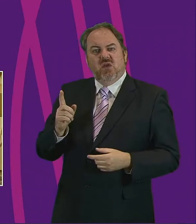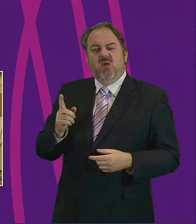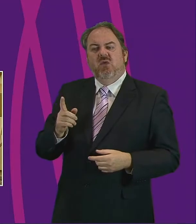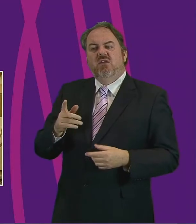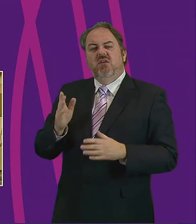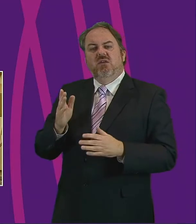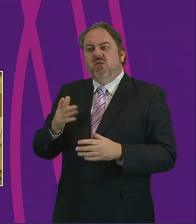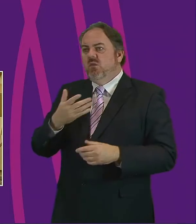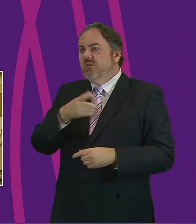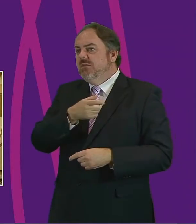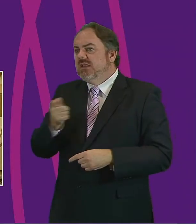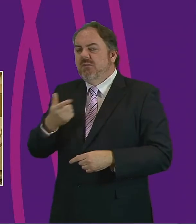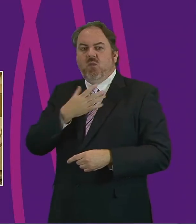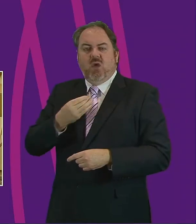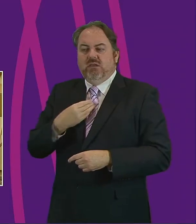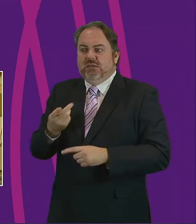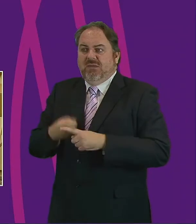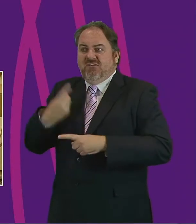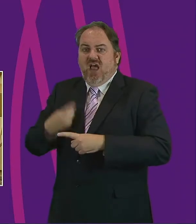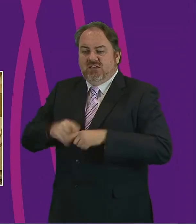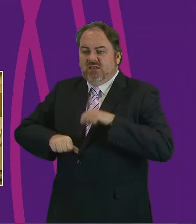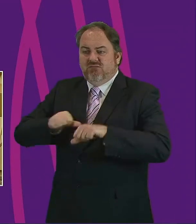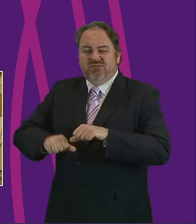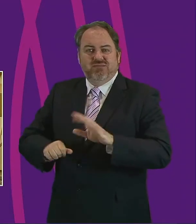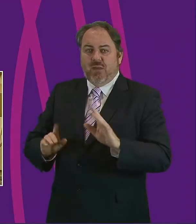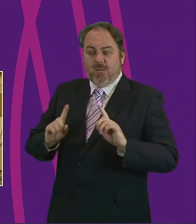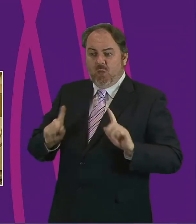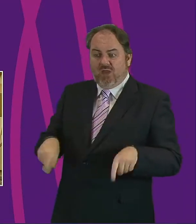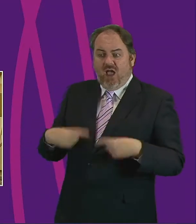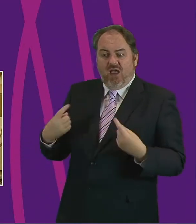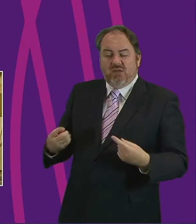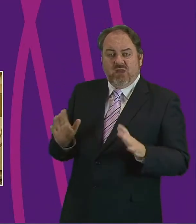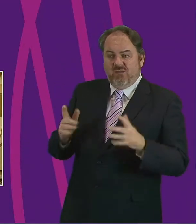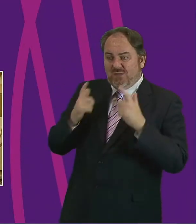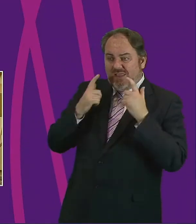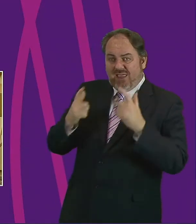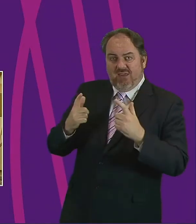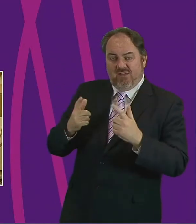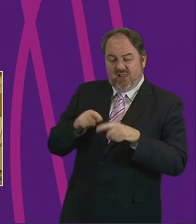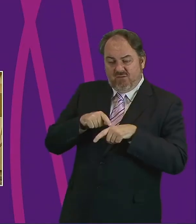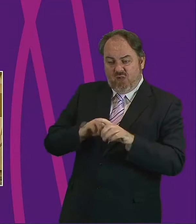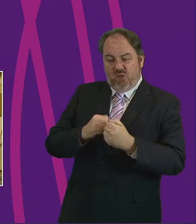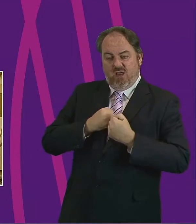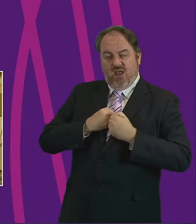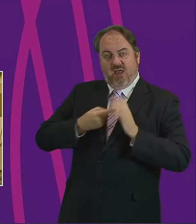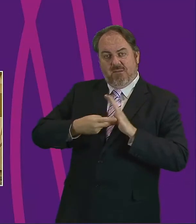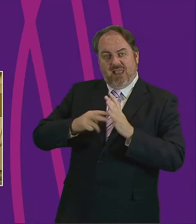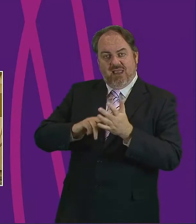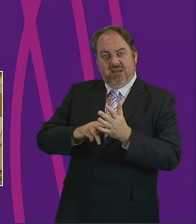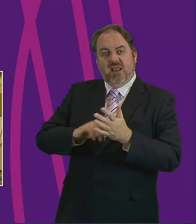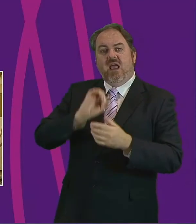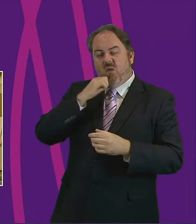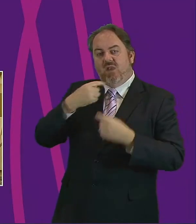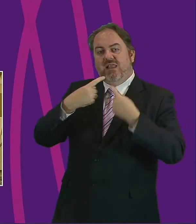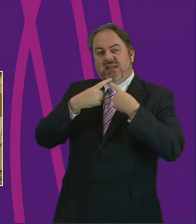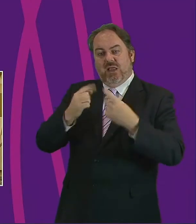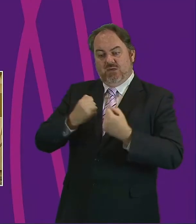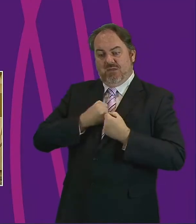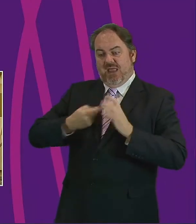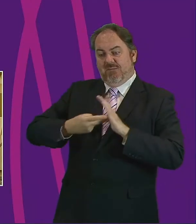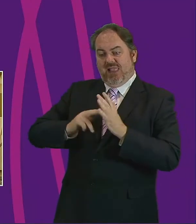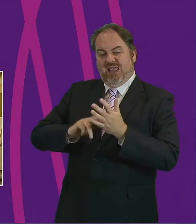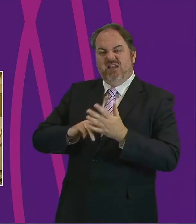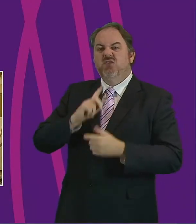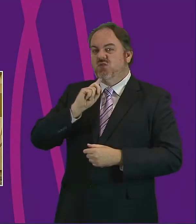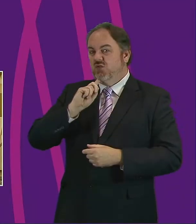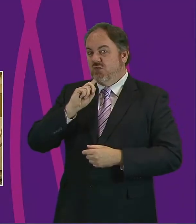more quickly. We've got to continue to be cautious about that and do that according to the plan we set, and I'll set out the next steps in that tomorrow. But in